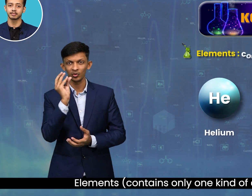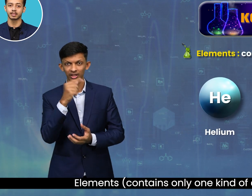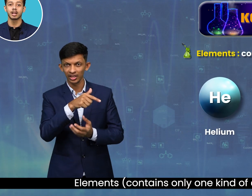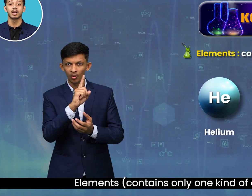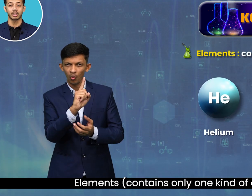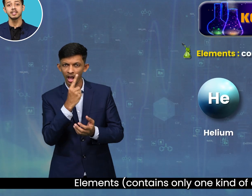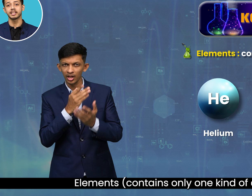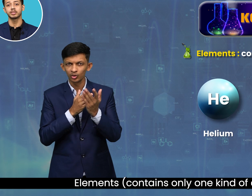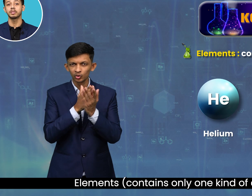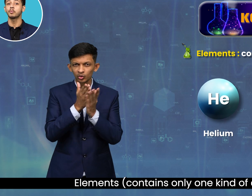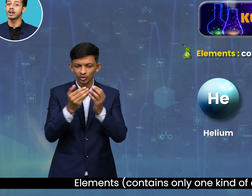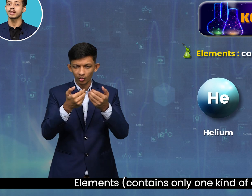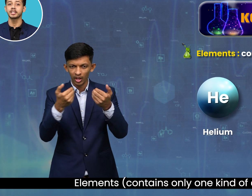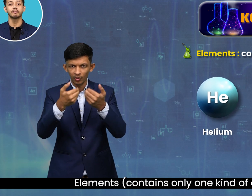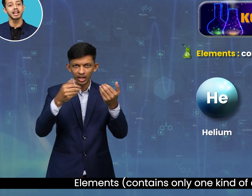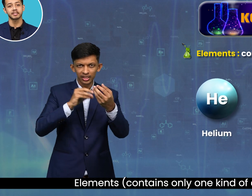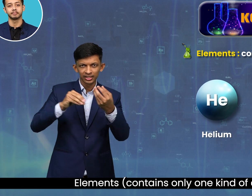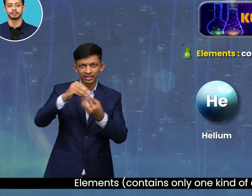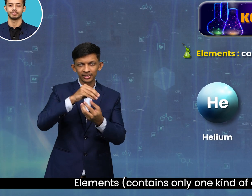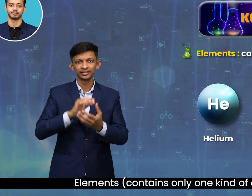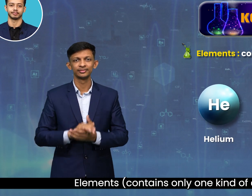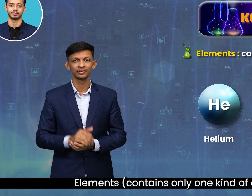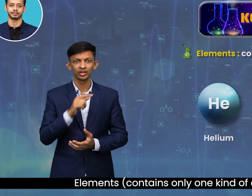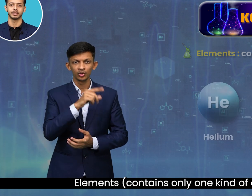Elements contains only one kind of atom.